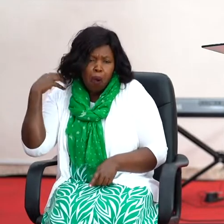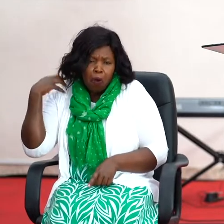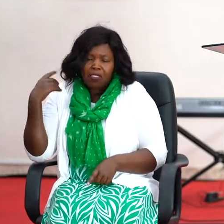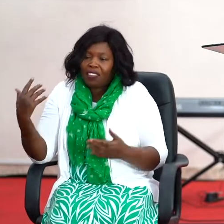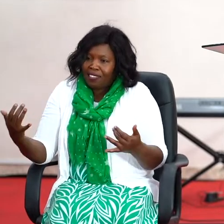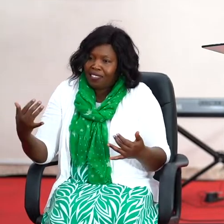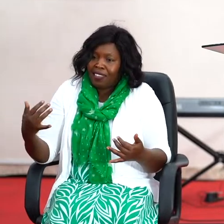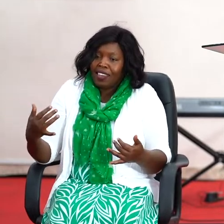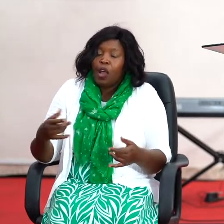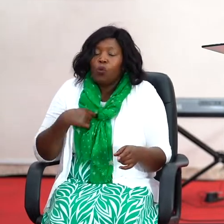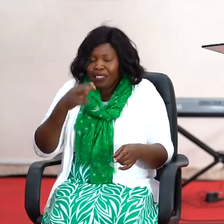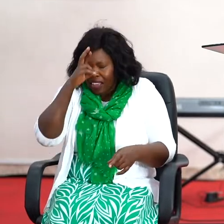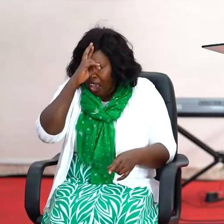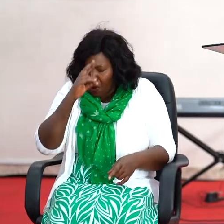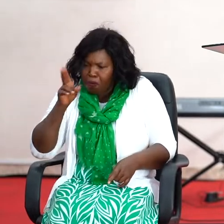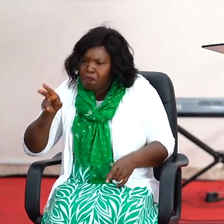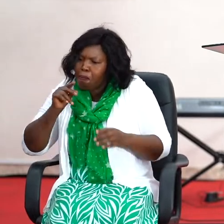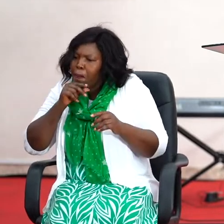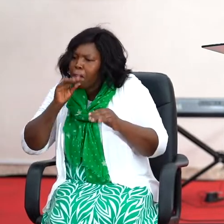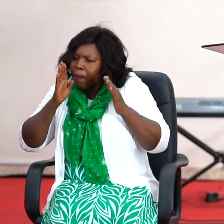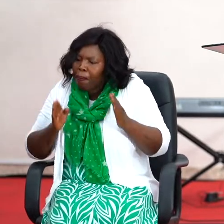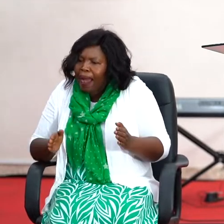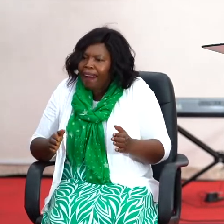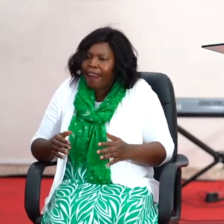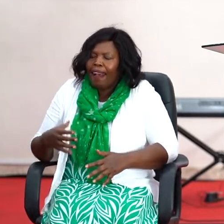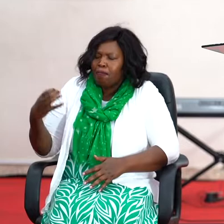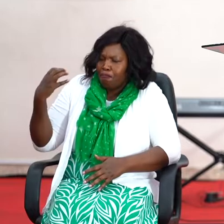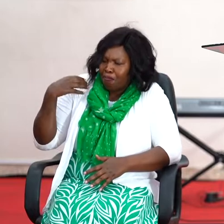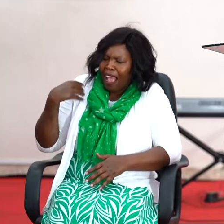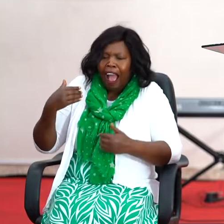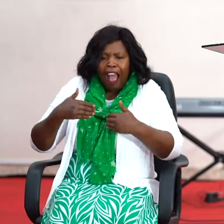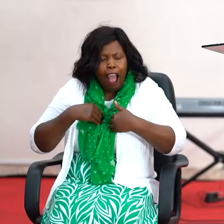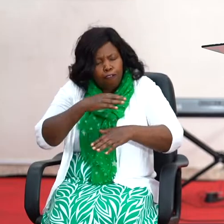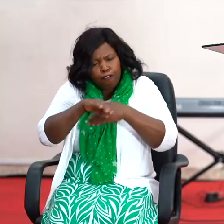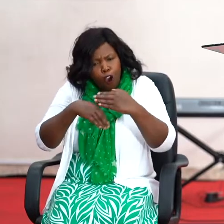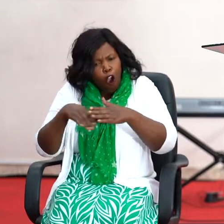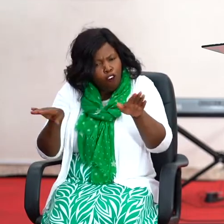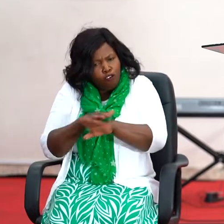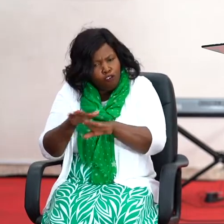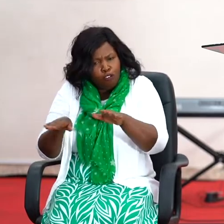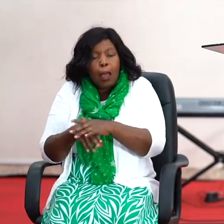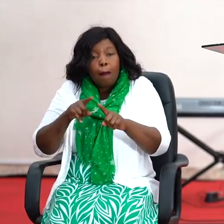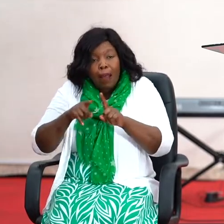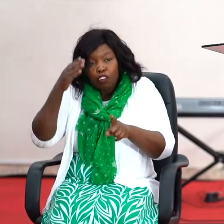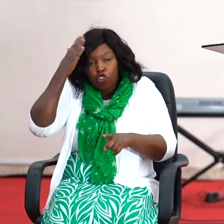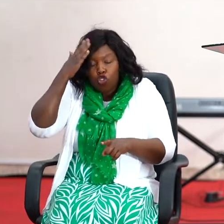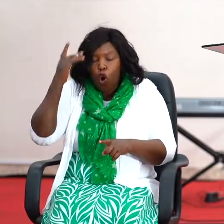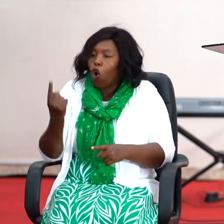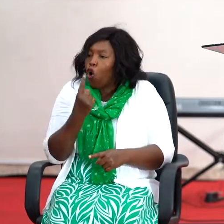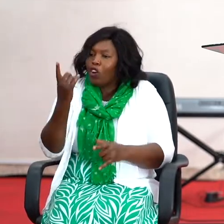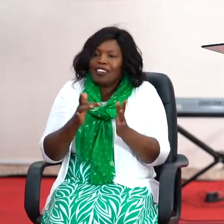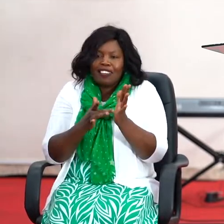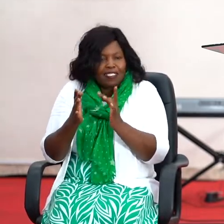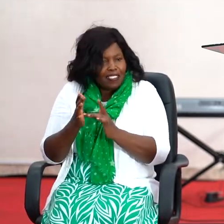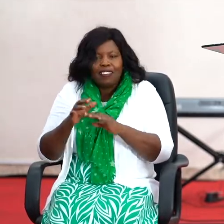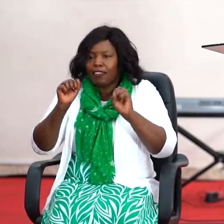We see a centurion, somebody who has, you know, he has everything, but he acknowledges that only Jesus is